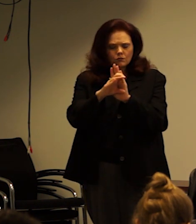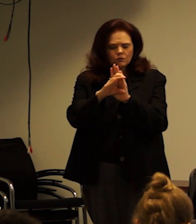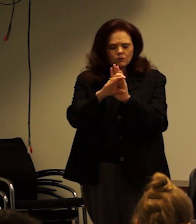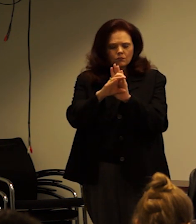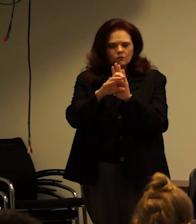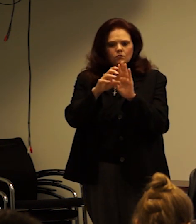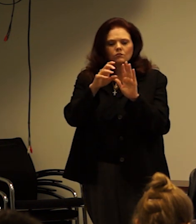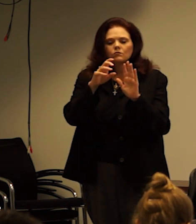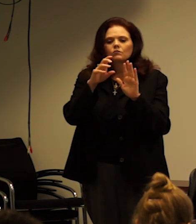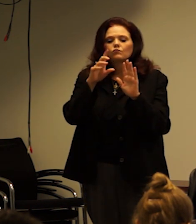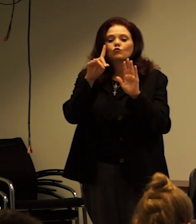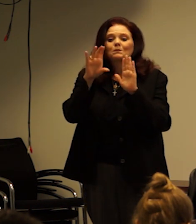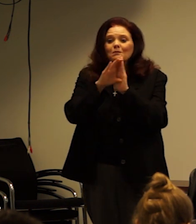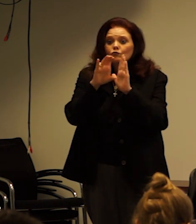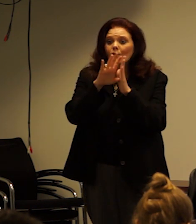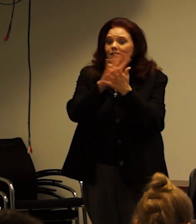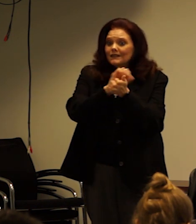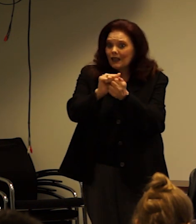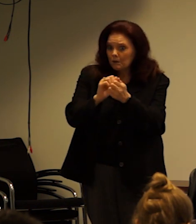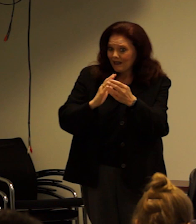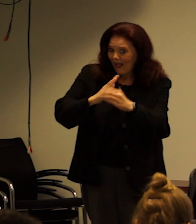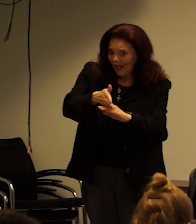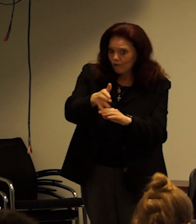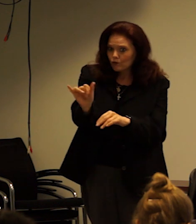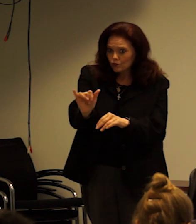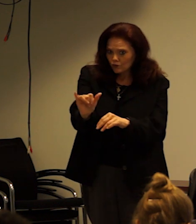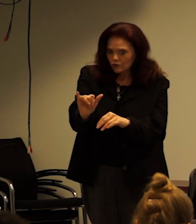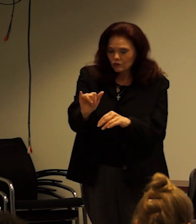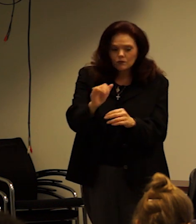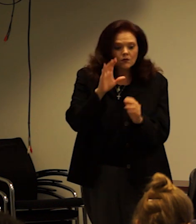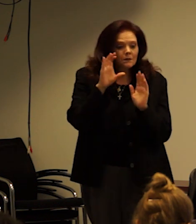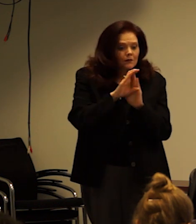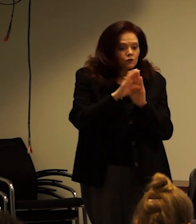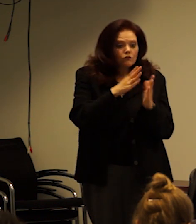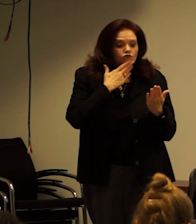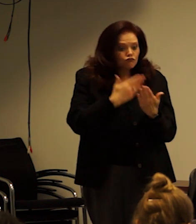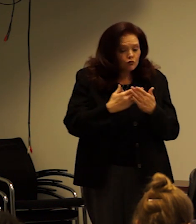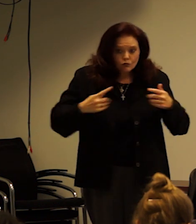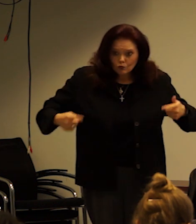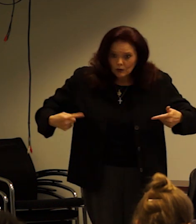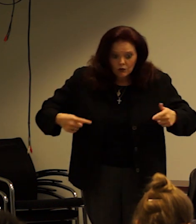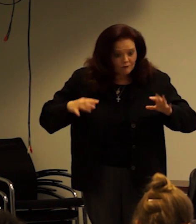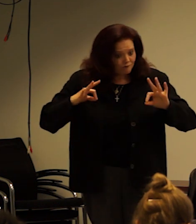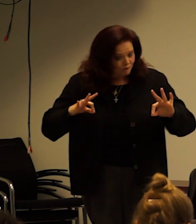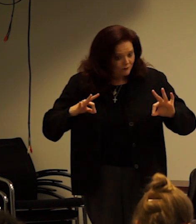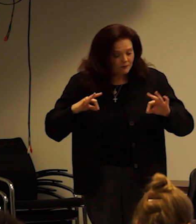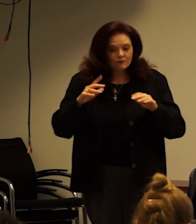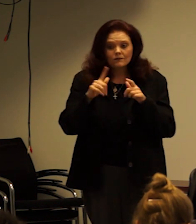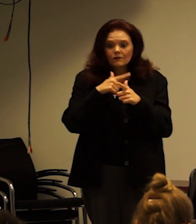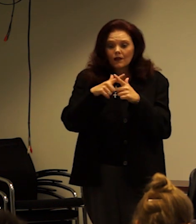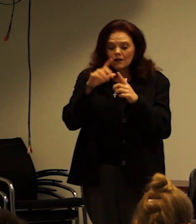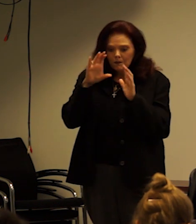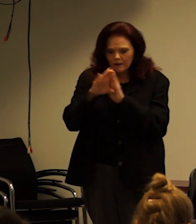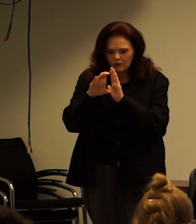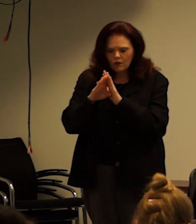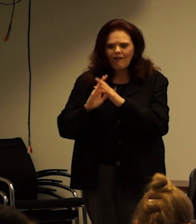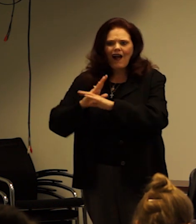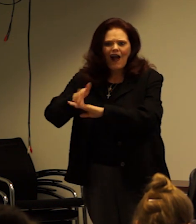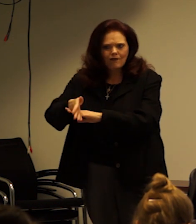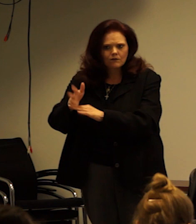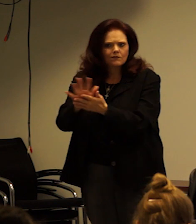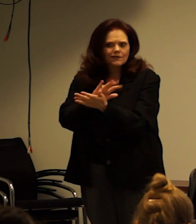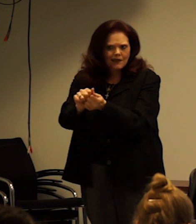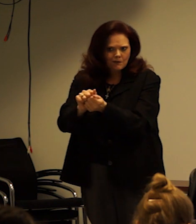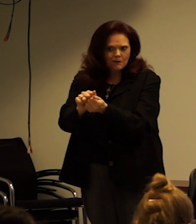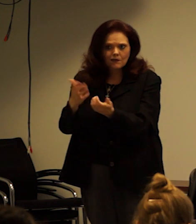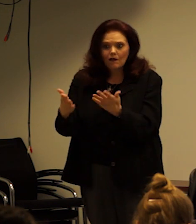photo of the damage afterwards. So you have a photo of the good wheelchair that wasn't damaged and a photo of what